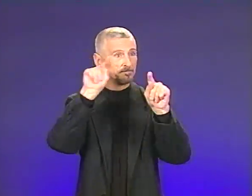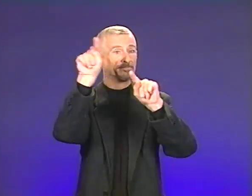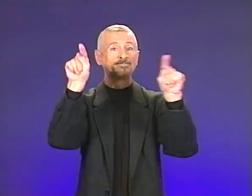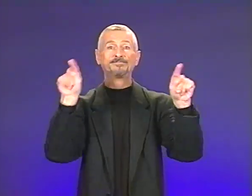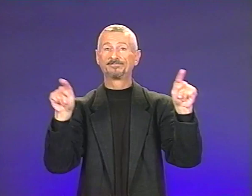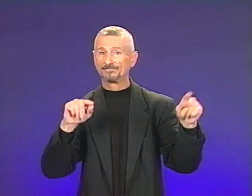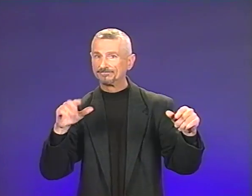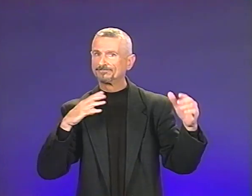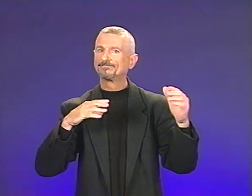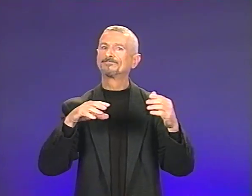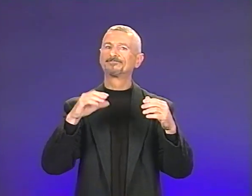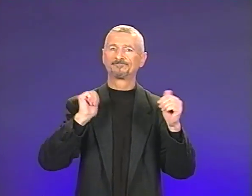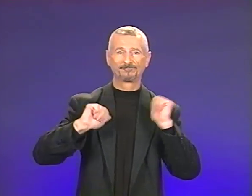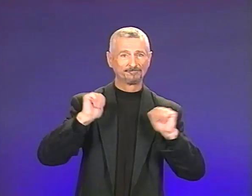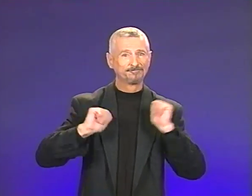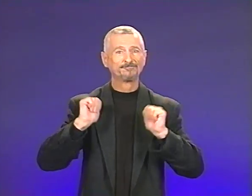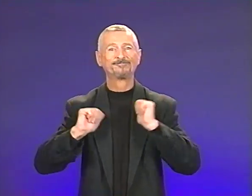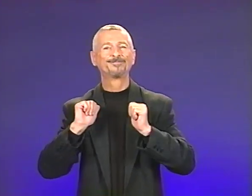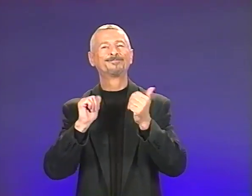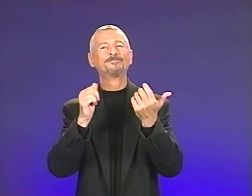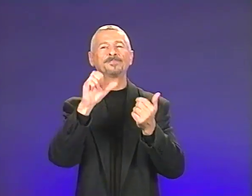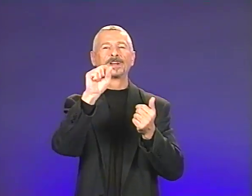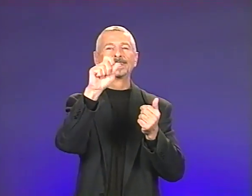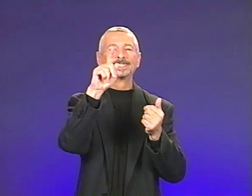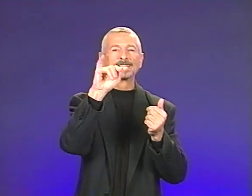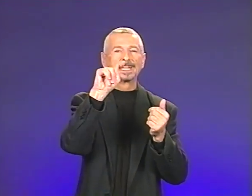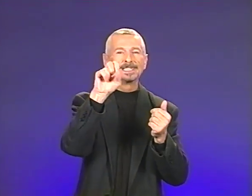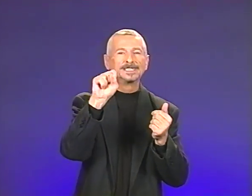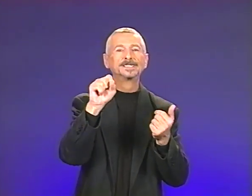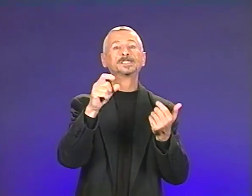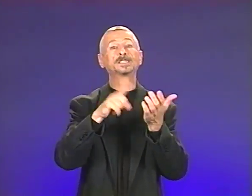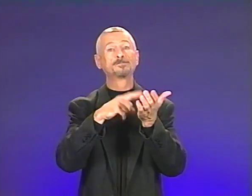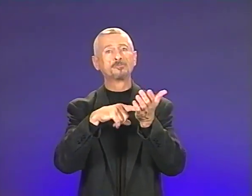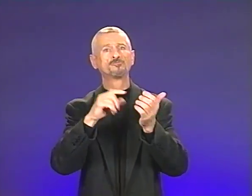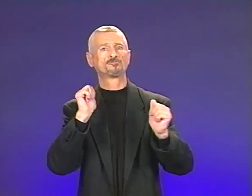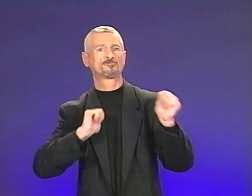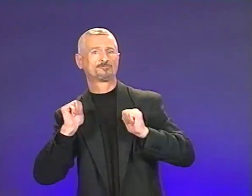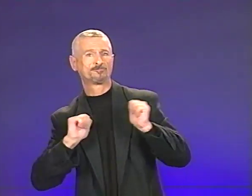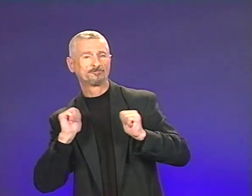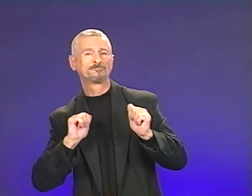Skits, or full-length theatrical productions, are often performed at deaf clubs.